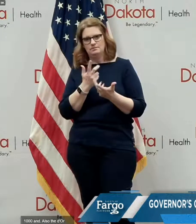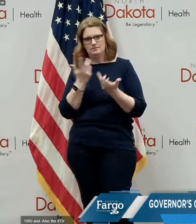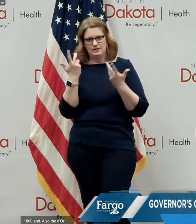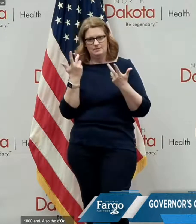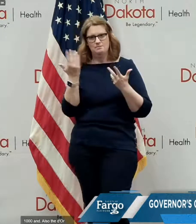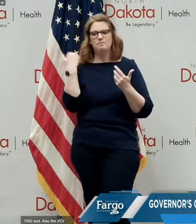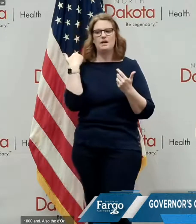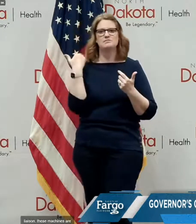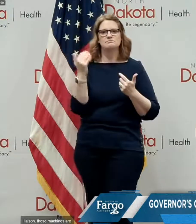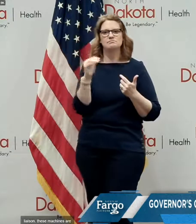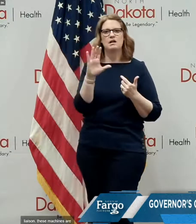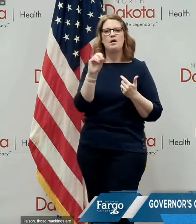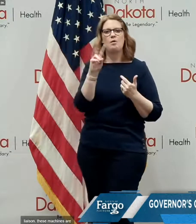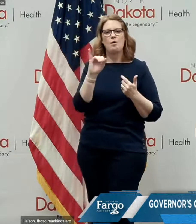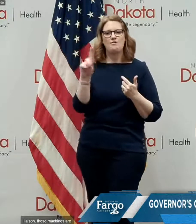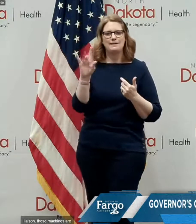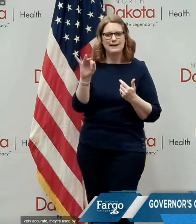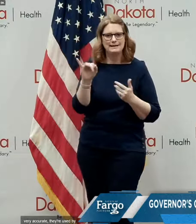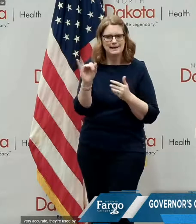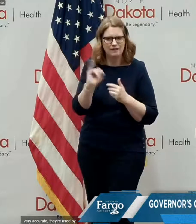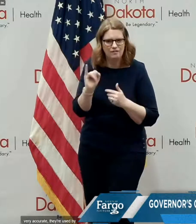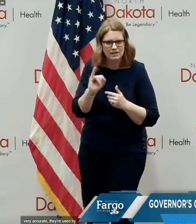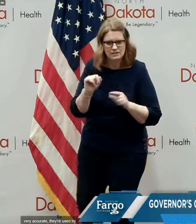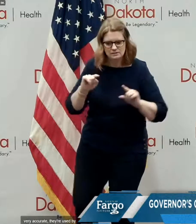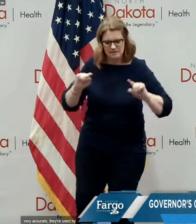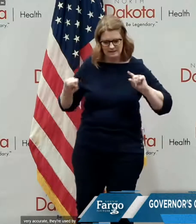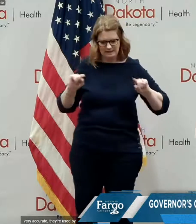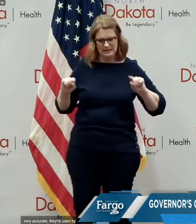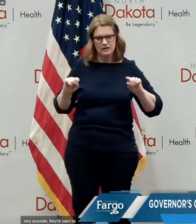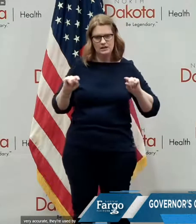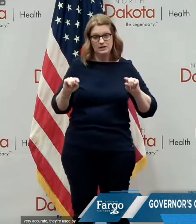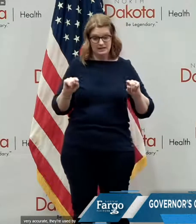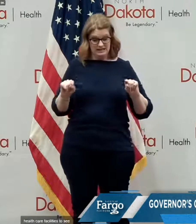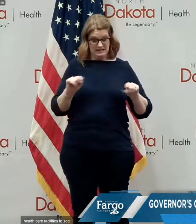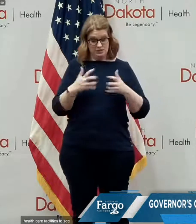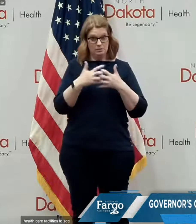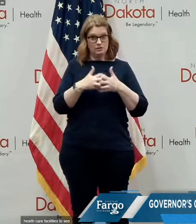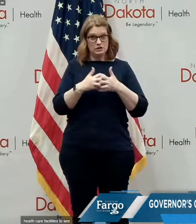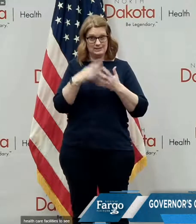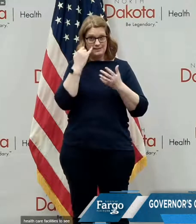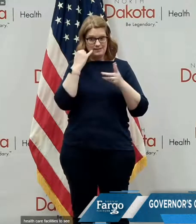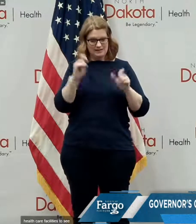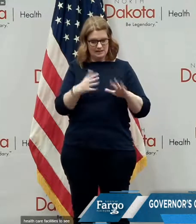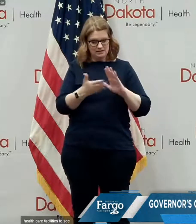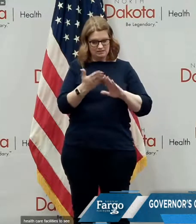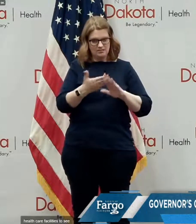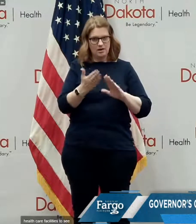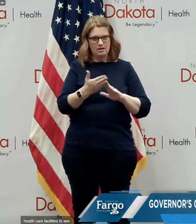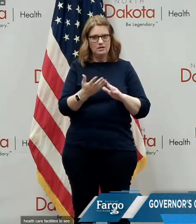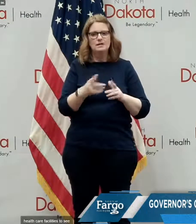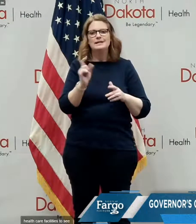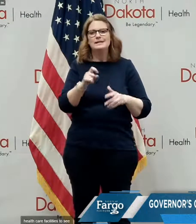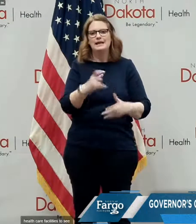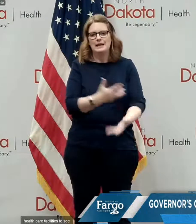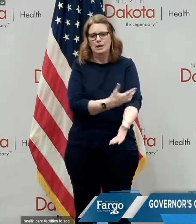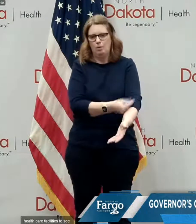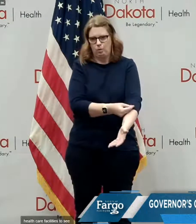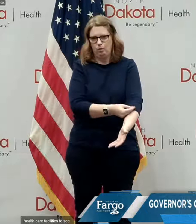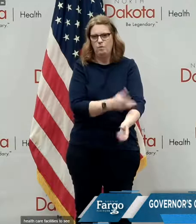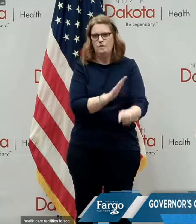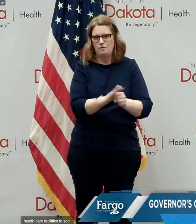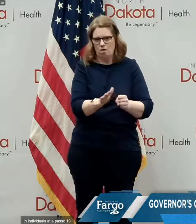infection. And again, but these require a full blood draw. The more time that goes by, the more valuable data we